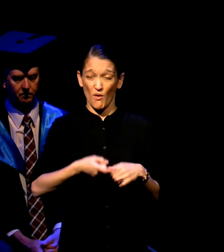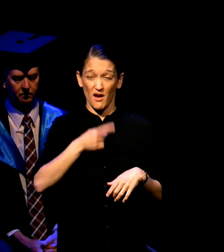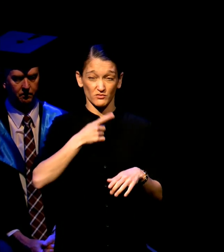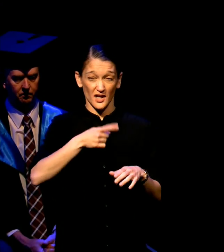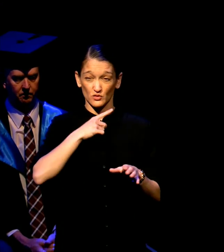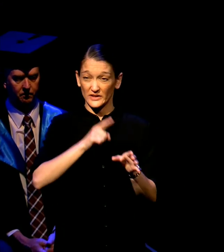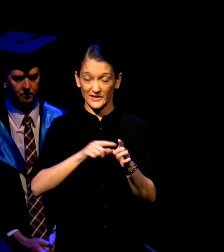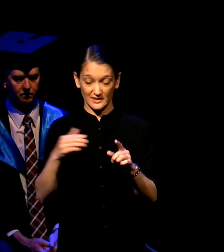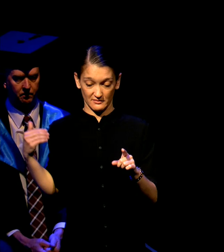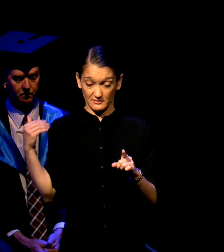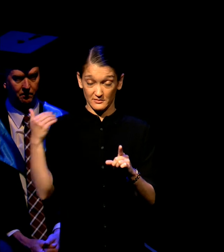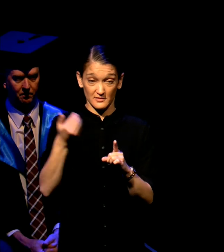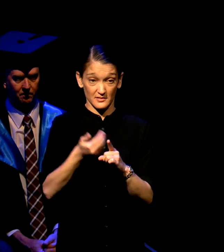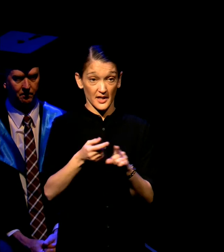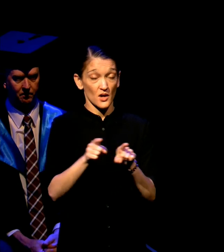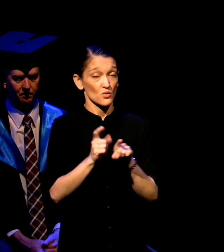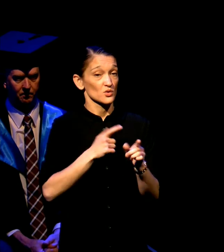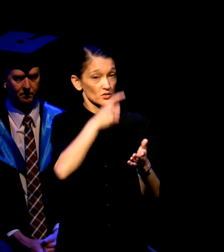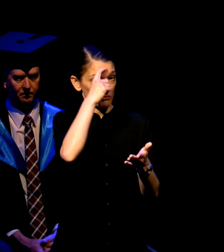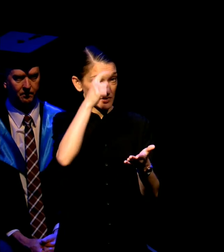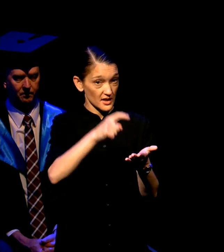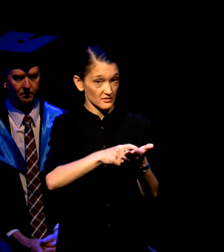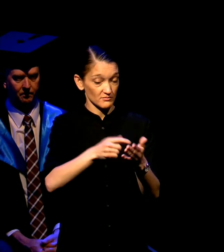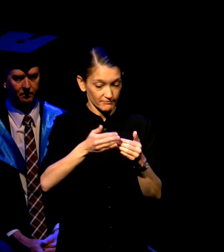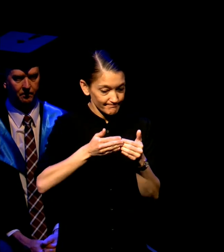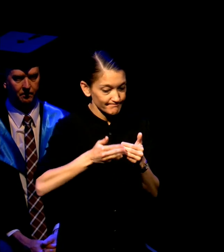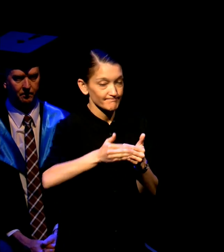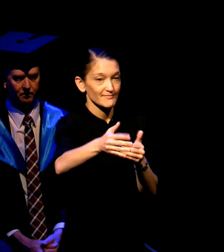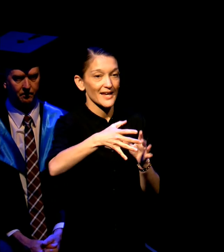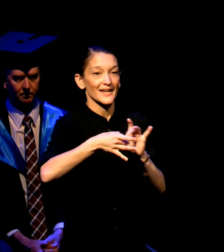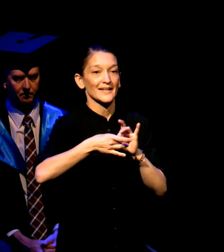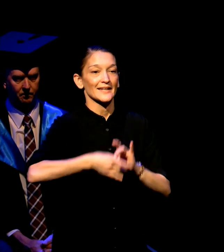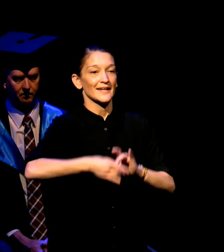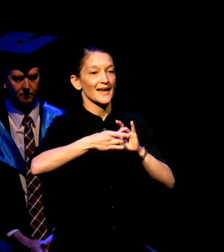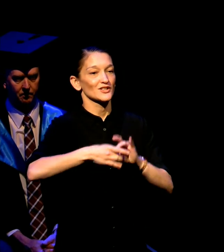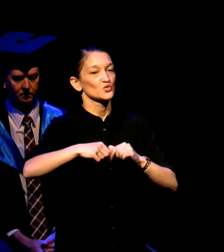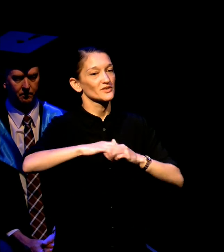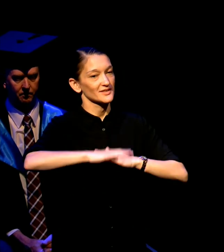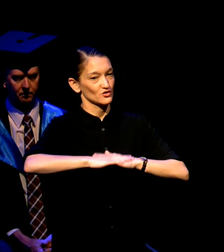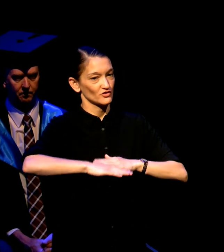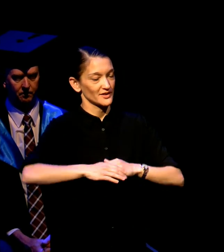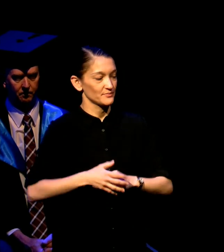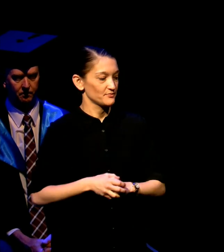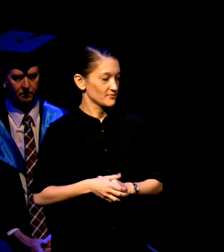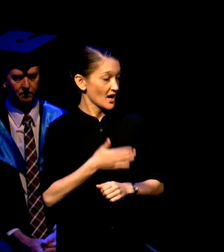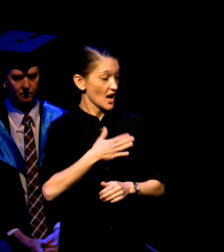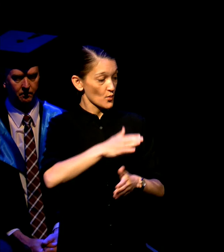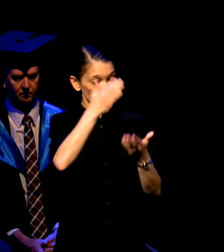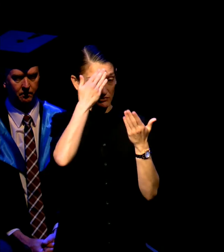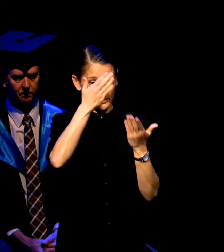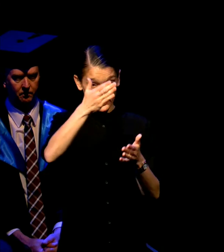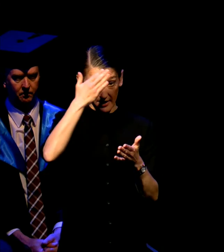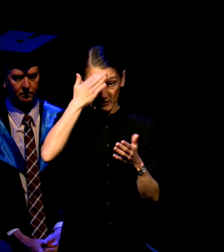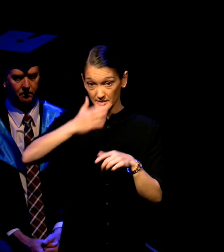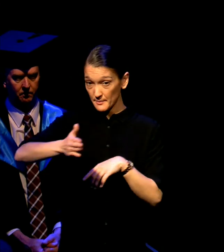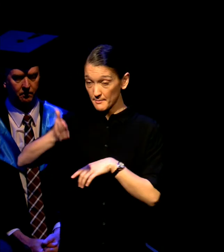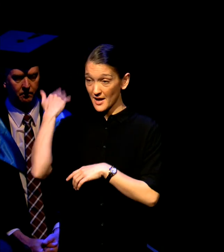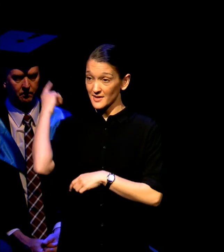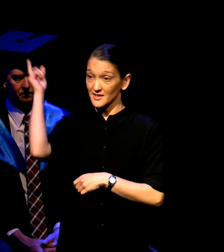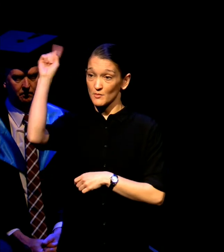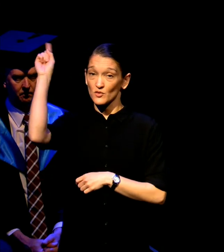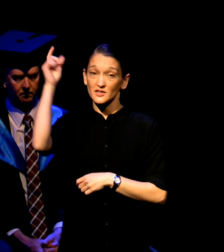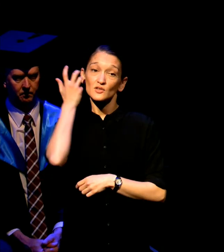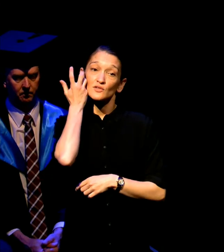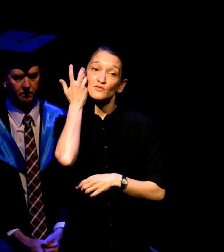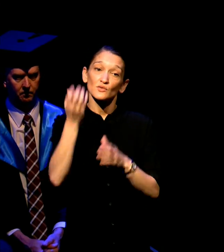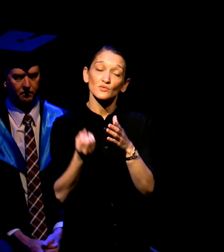years and recognise their ongoing connection to this country. I pay my respects to elders, past, present and emerging,